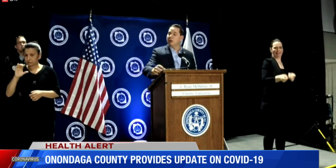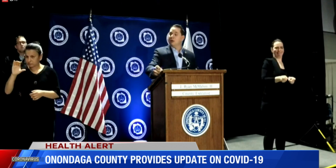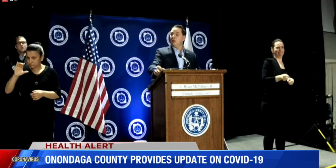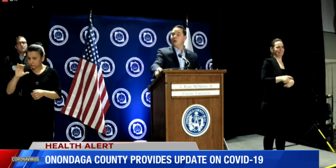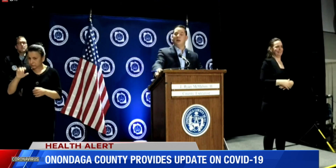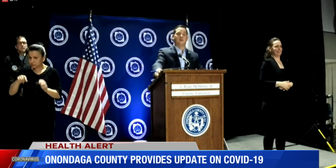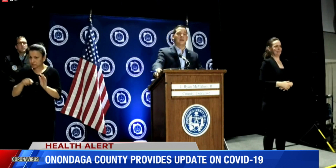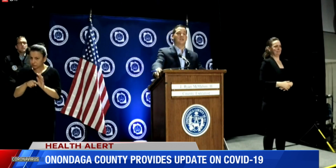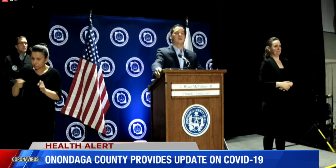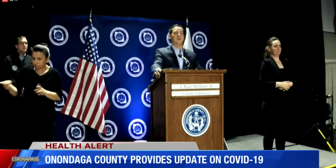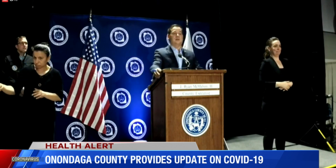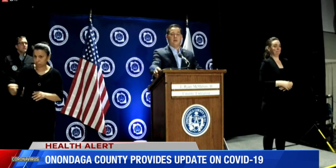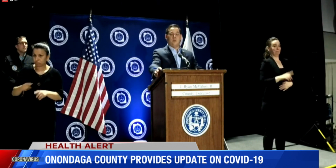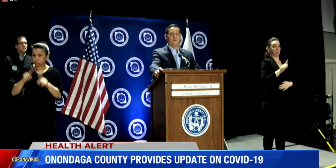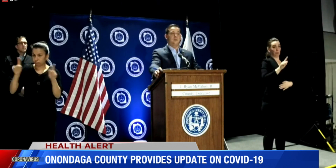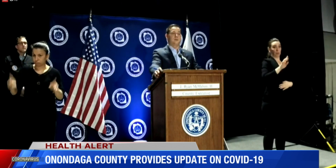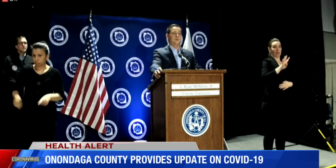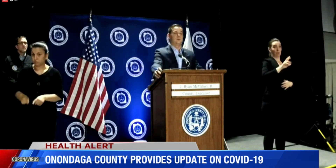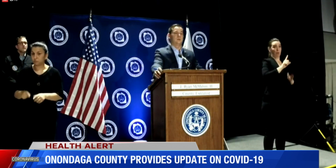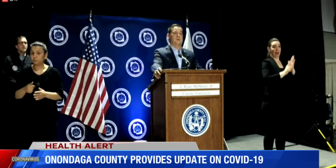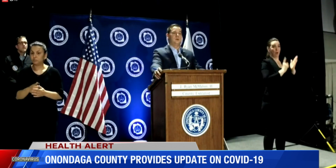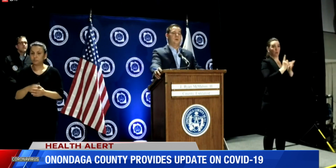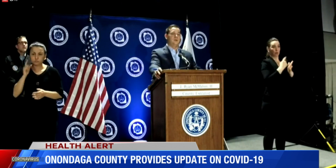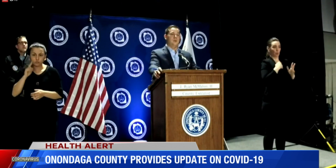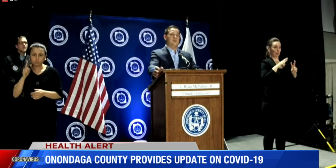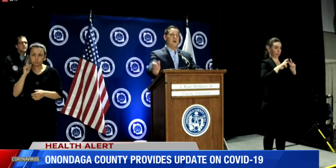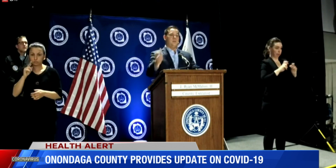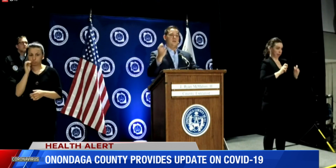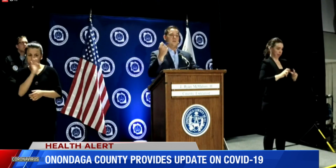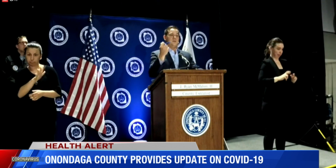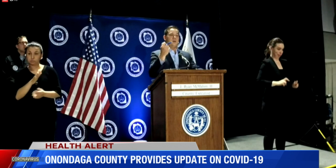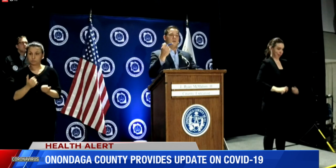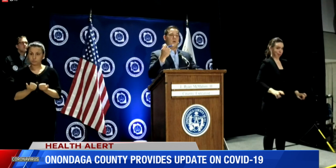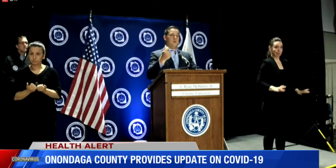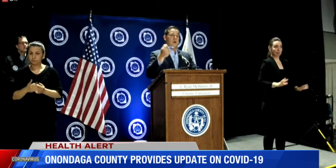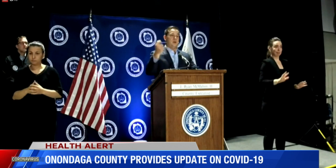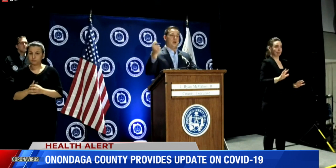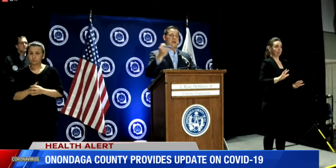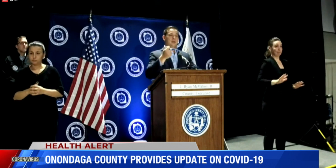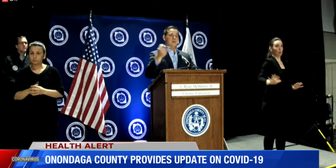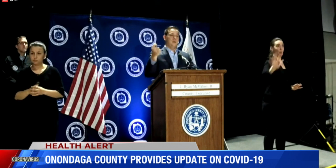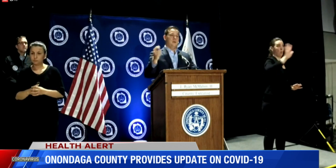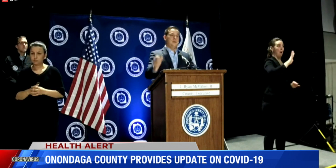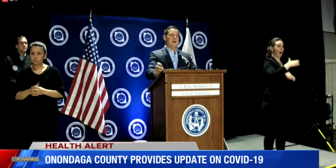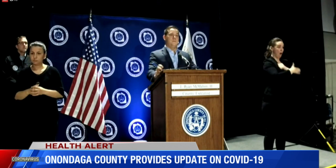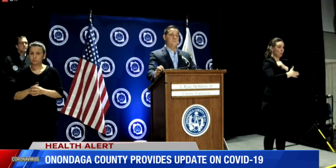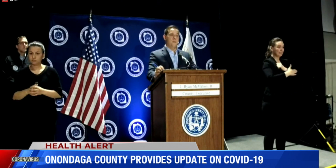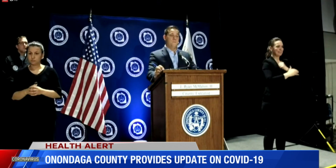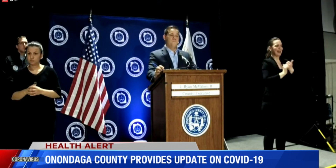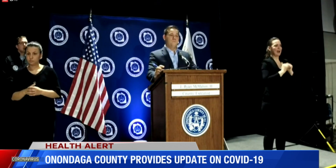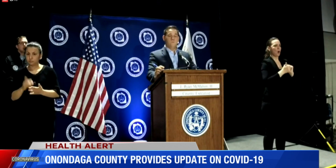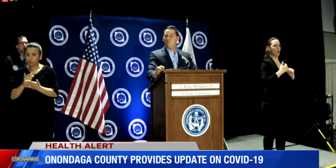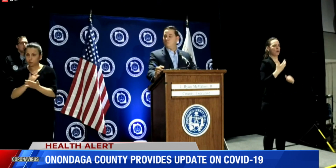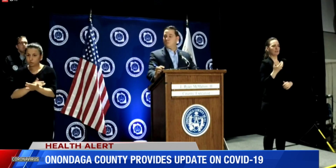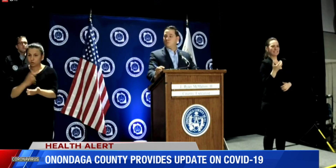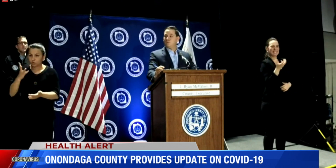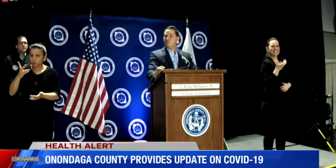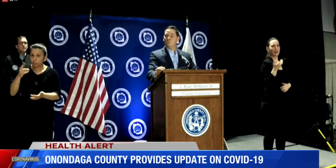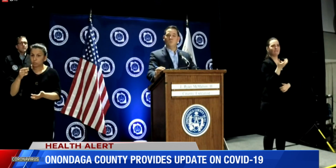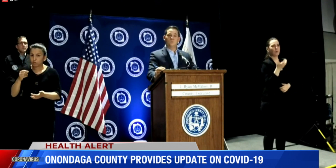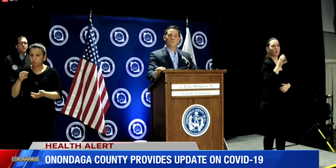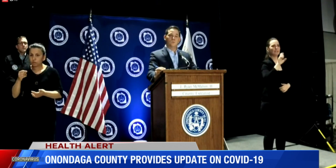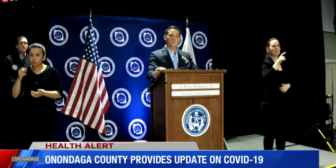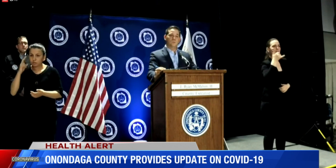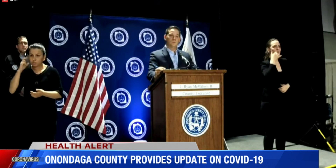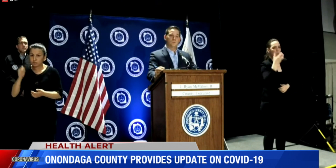Yeah. Yeah, so that changes on a daily basis. So that's all based off cell phone tracking data. We still don't